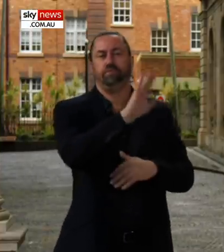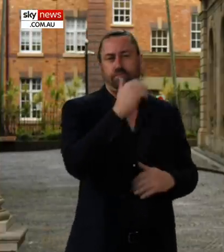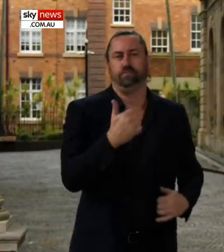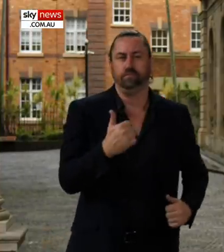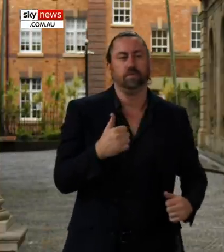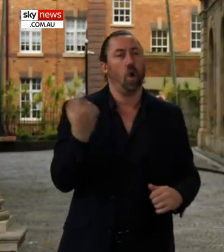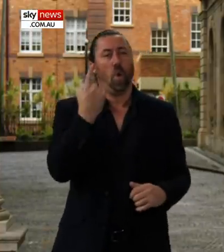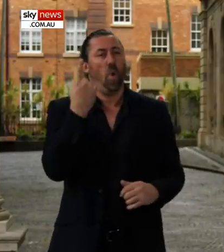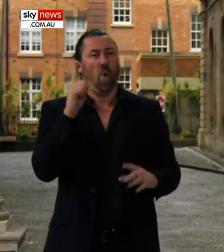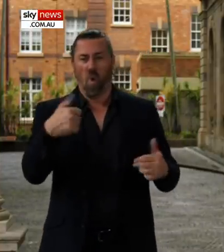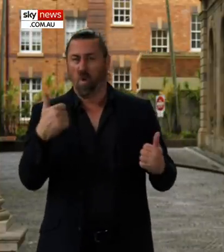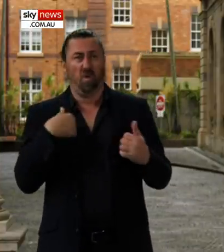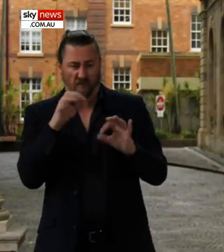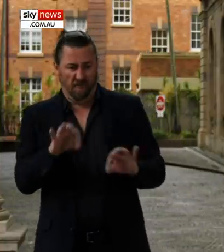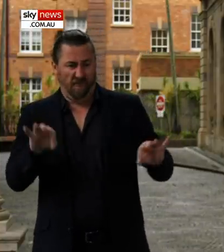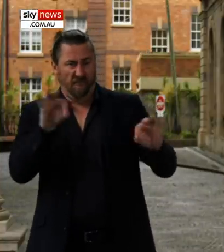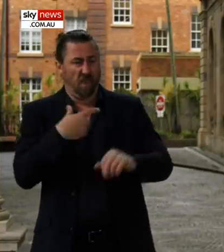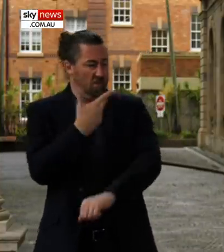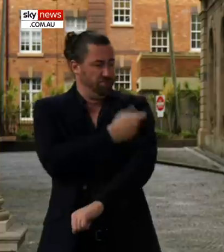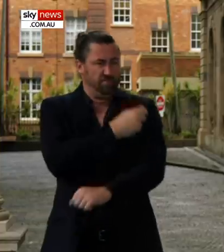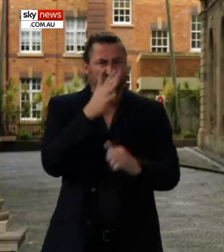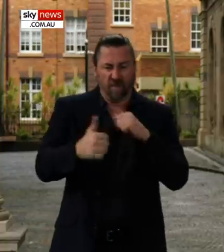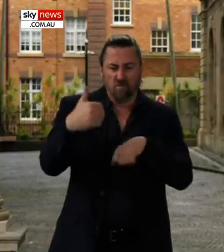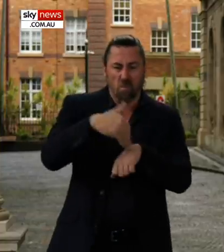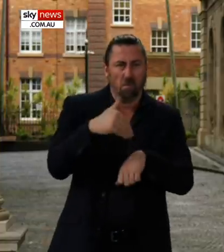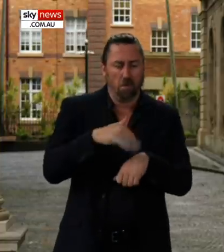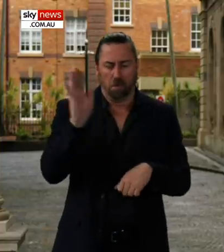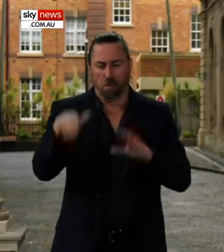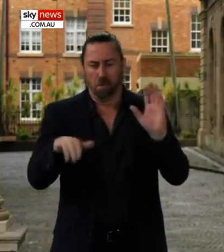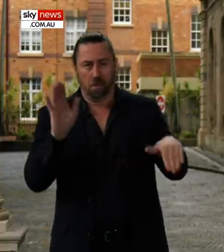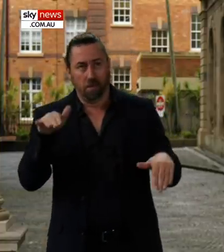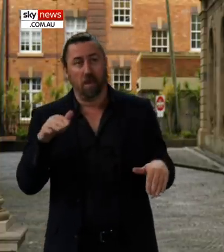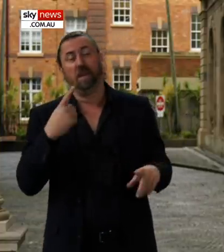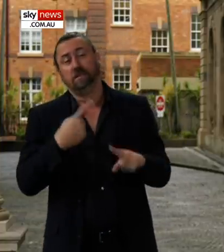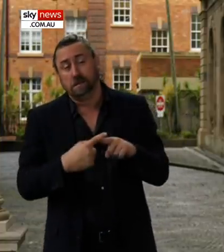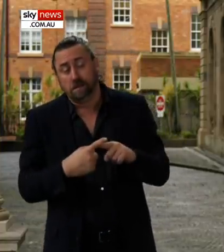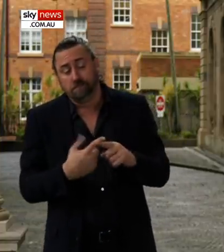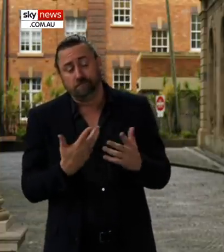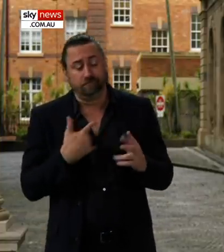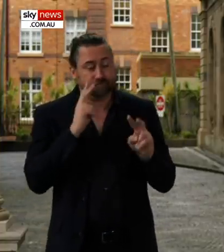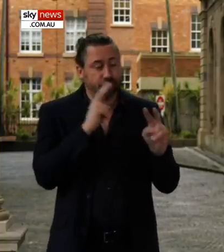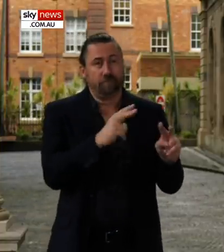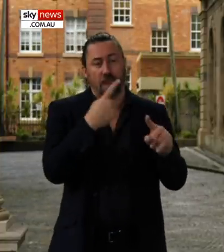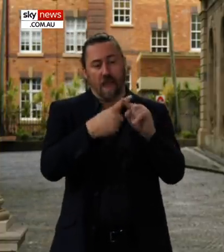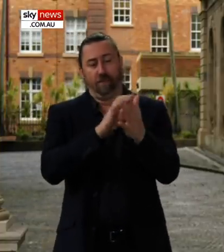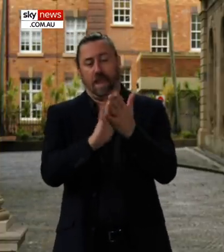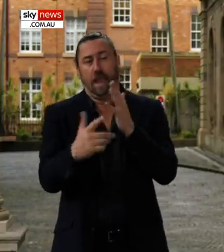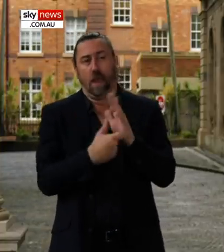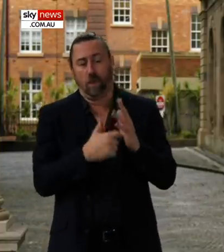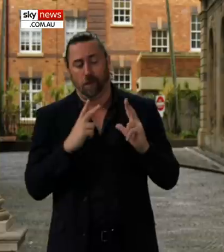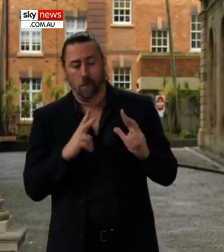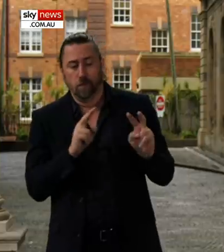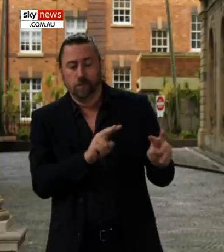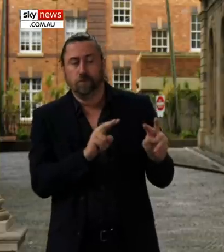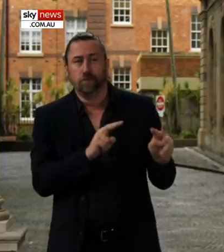reaction in the past. We will be making sure that we monitor them for half an hour now, just to be sure, while these discussions